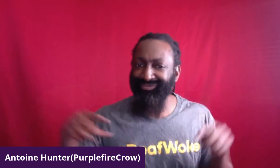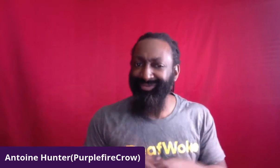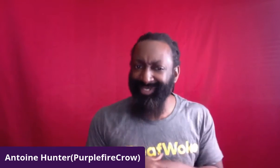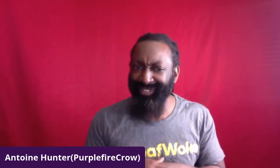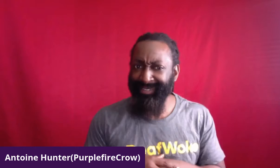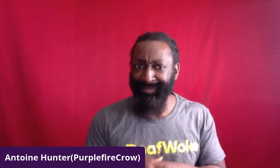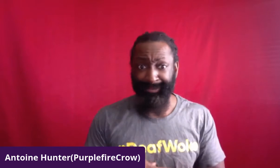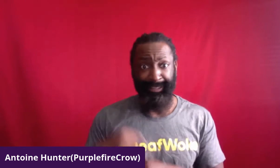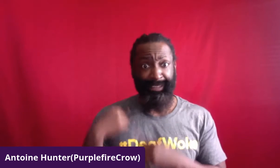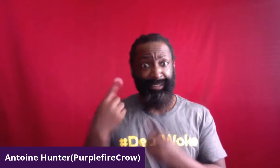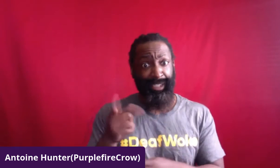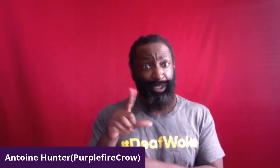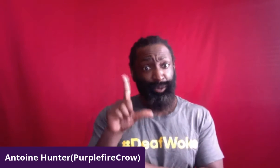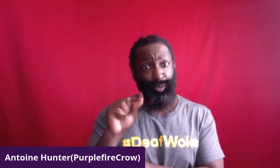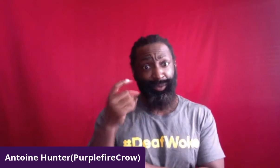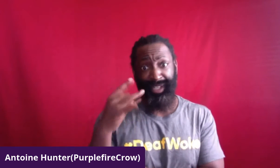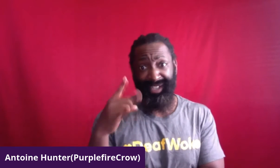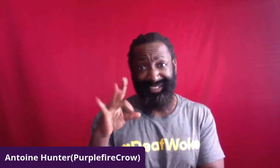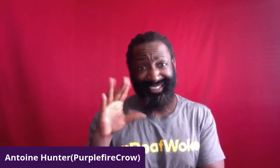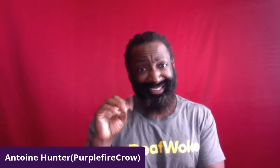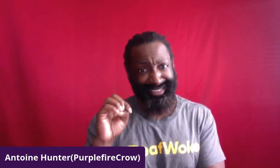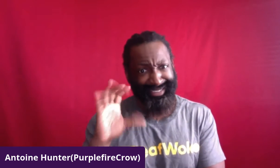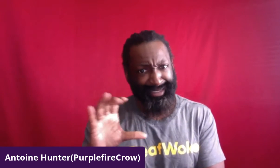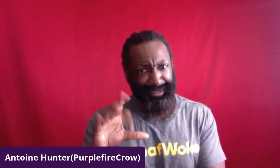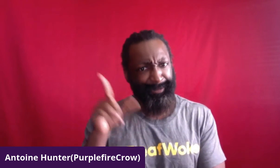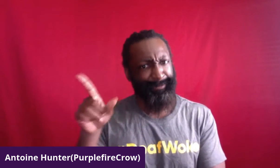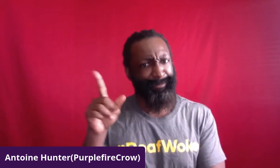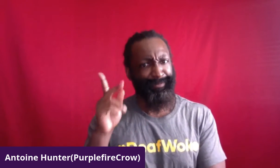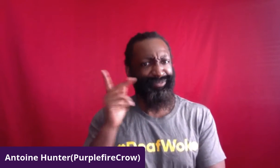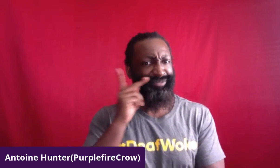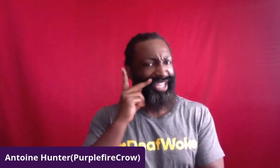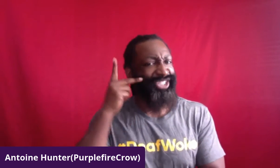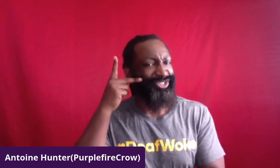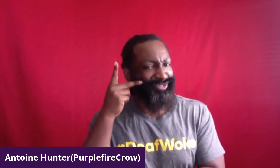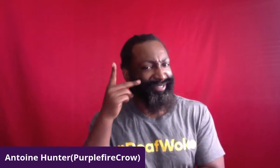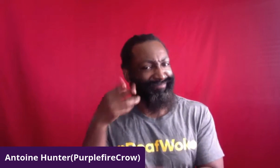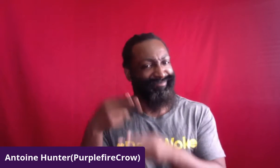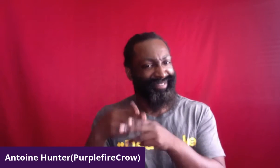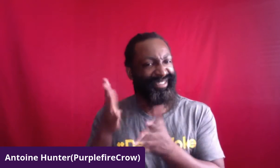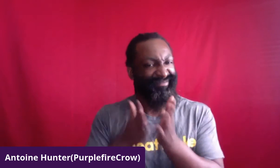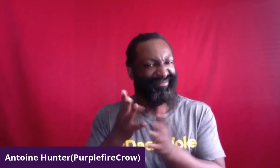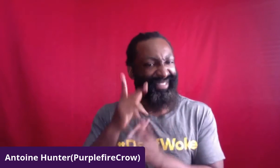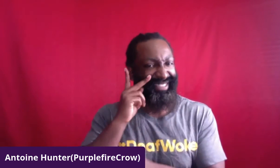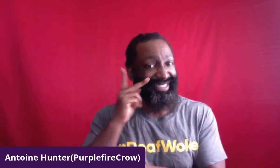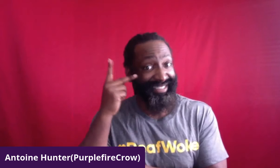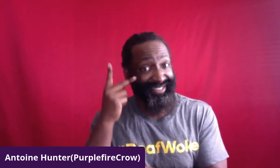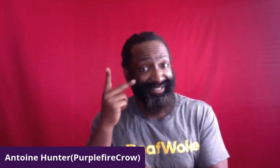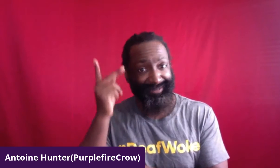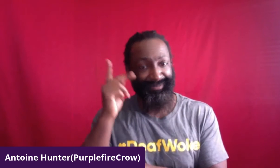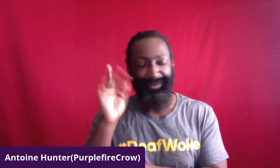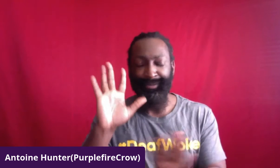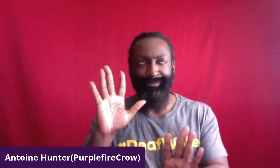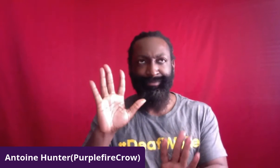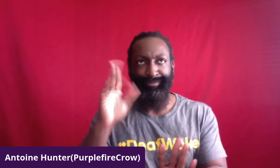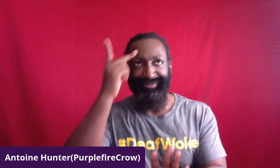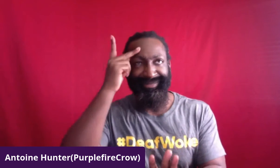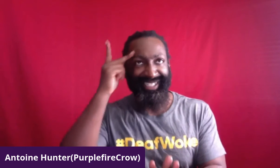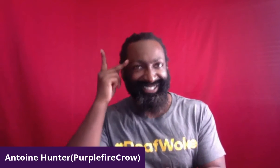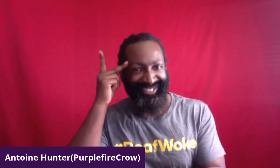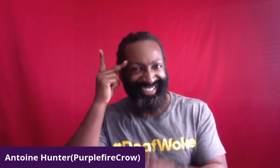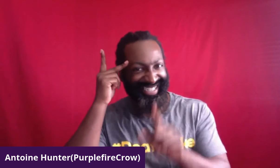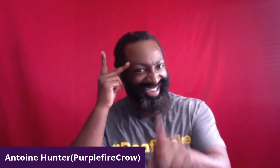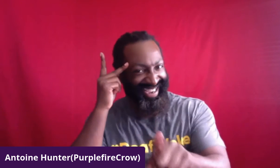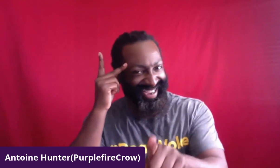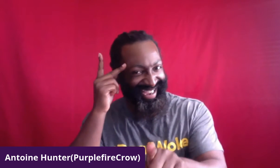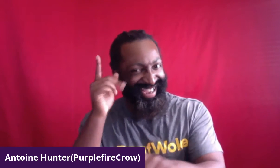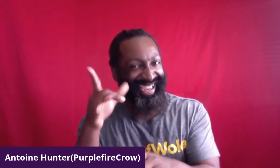she was inspired to write a successful, and now she's a published writer, was added to that list of